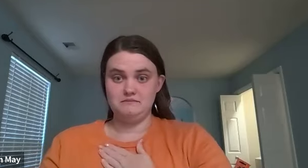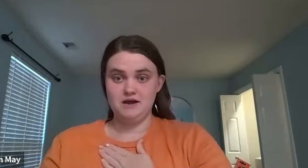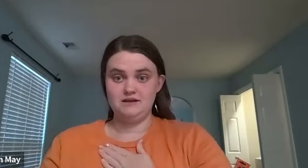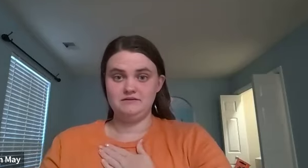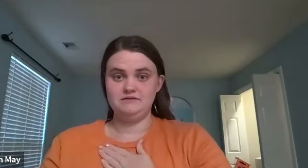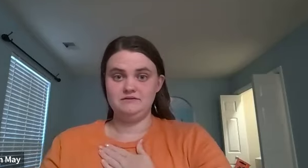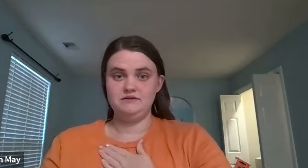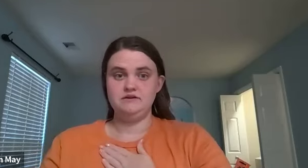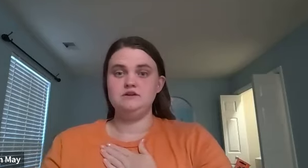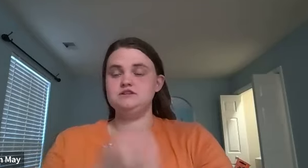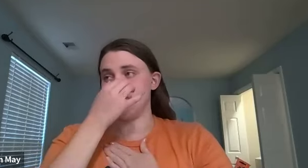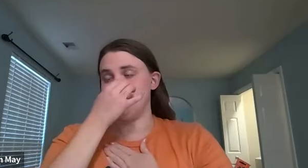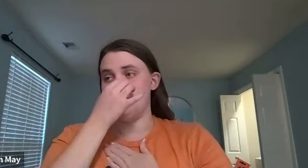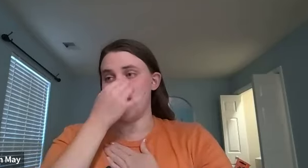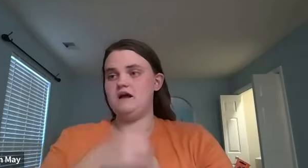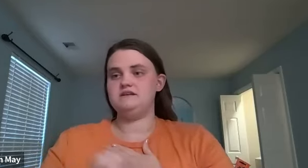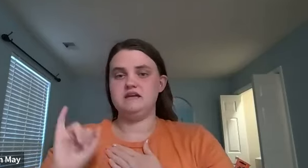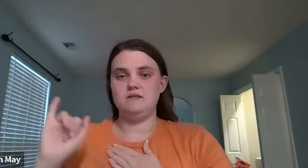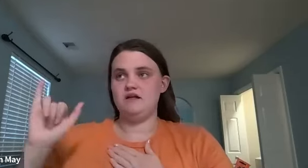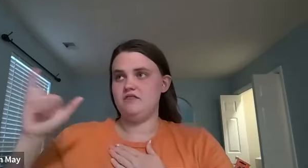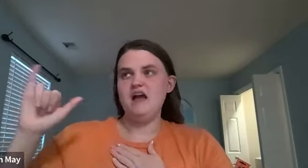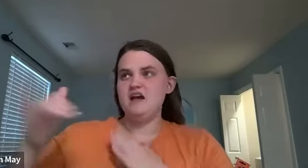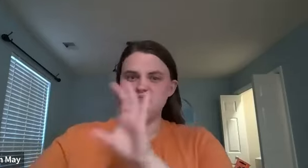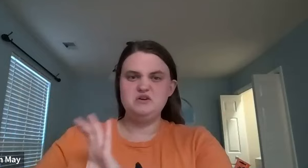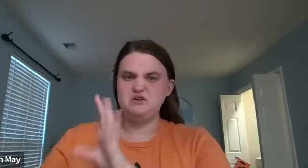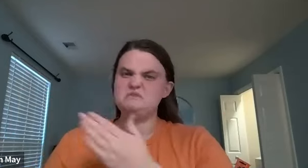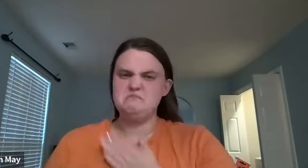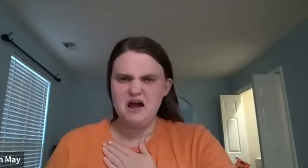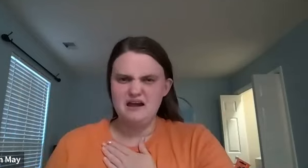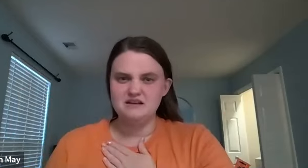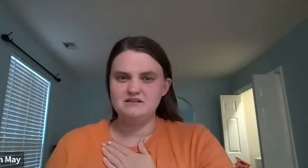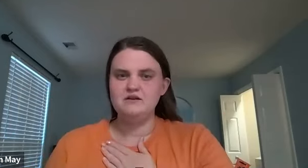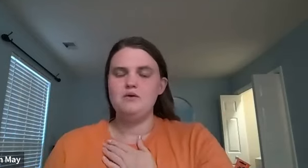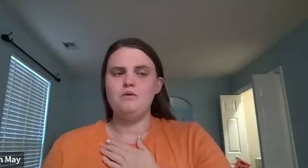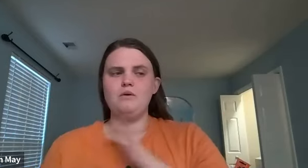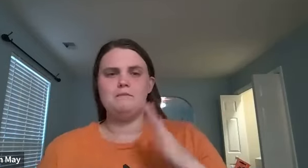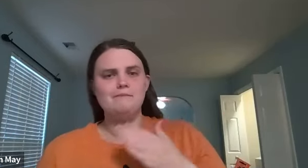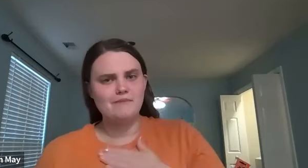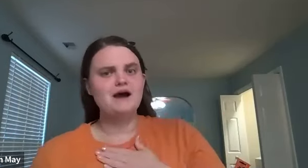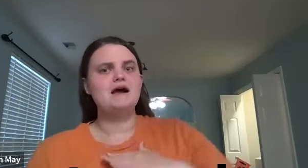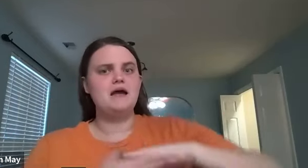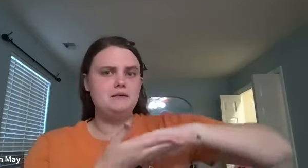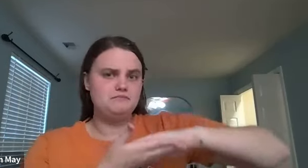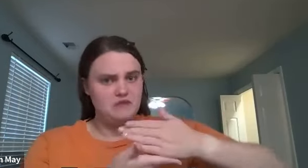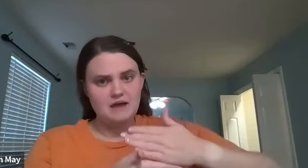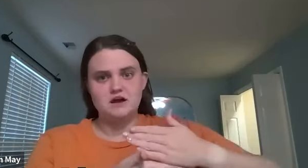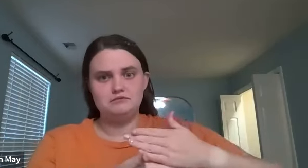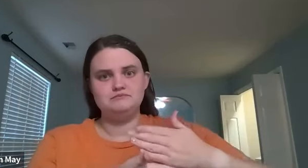my. So like saying like that computer's mine, or my laptop.